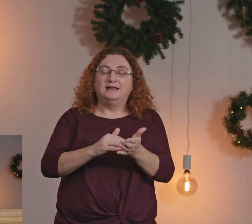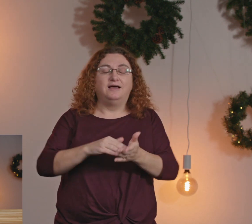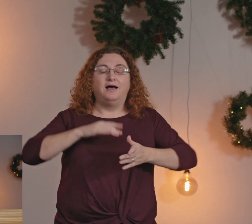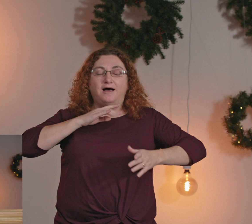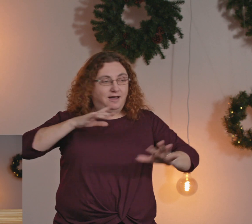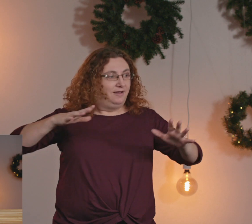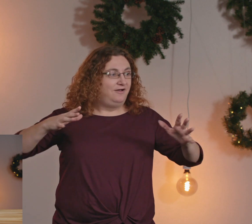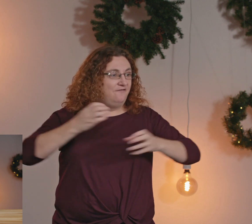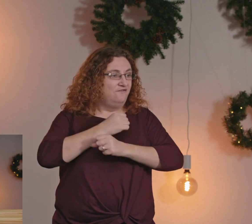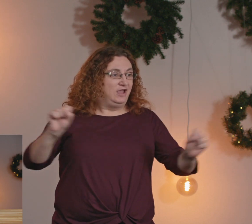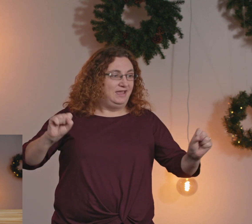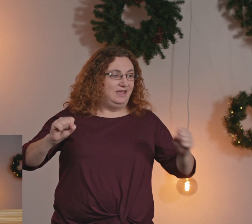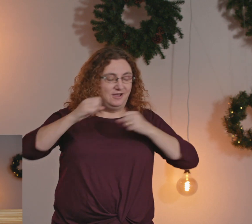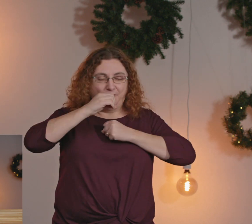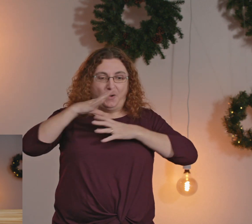He's basically been sent